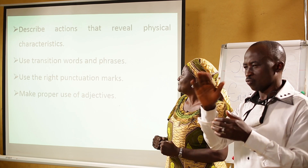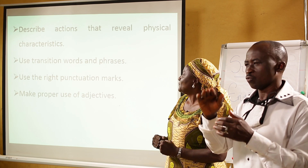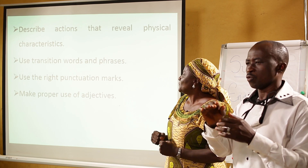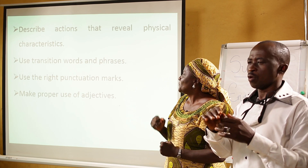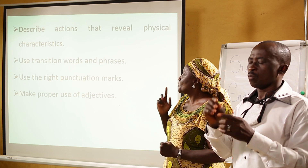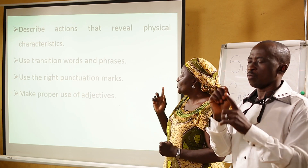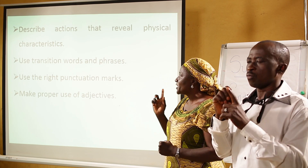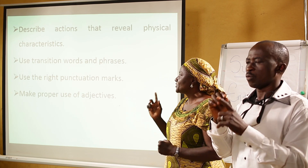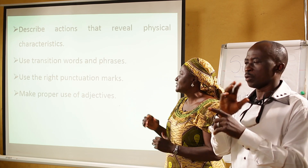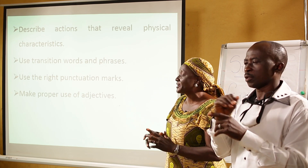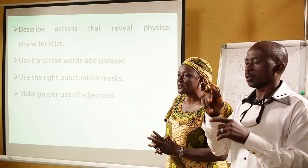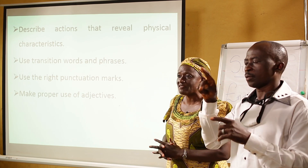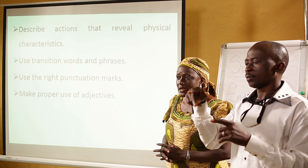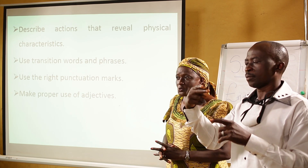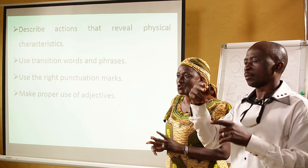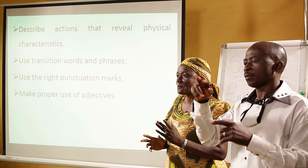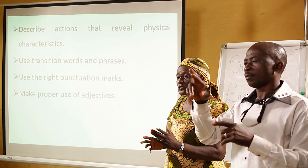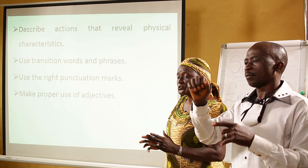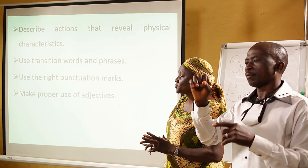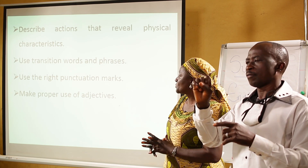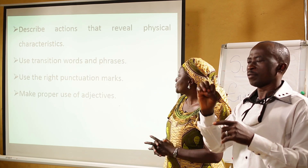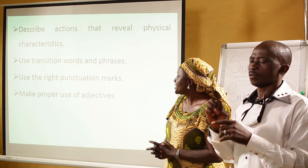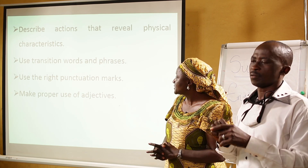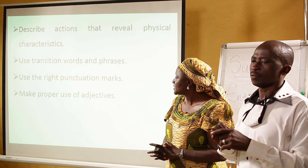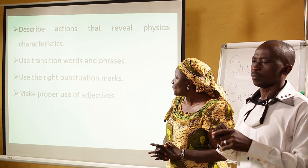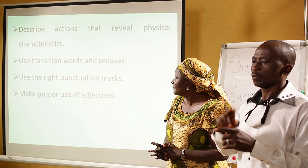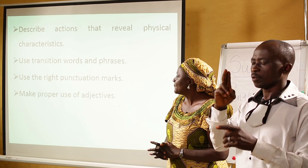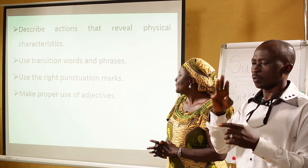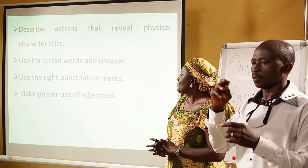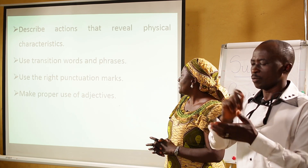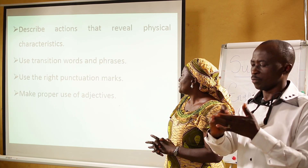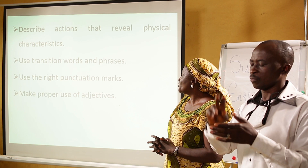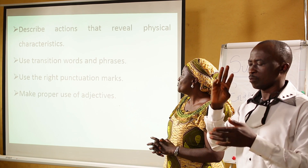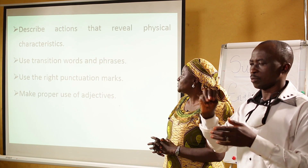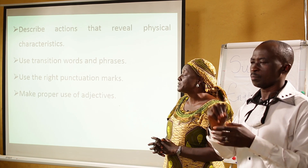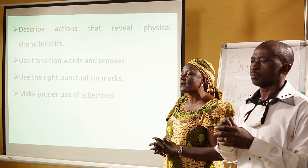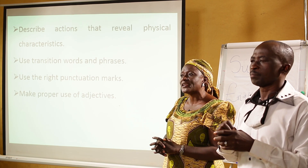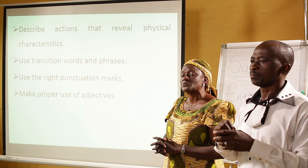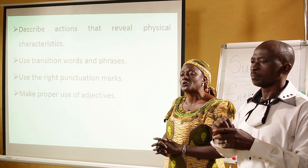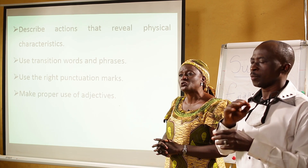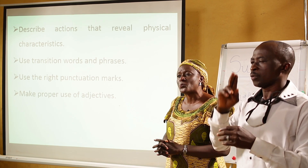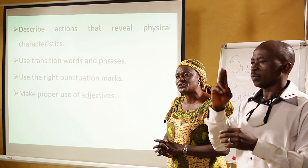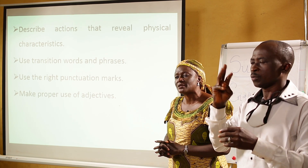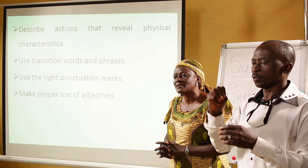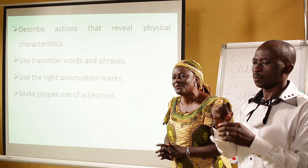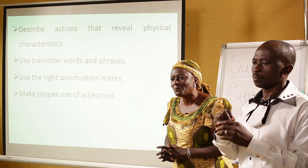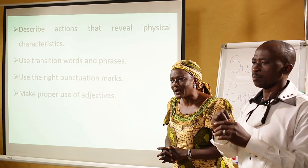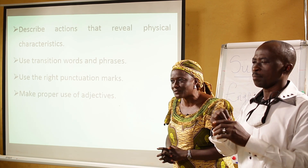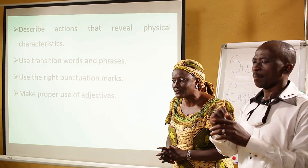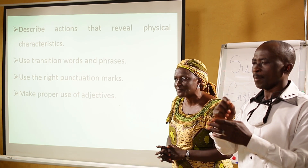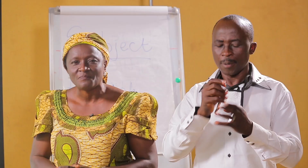phrases. Collocations are not left out. Remember to use your collocations as well. Then, use the right